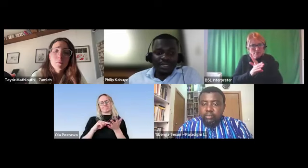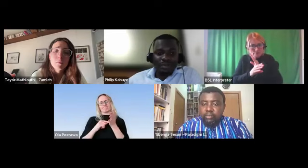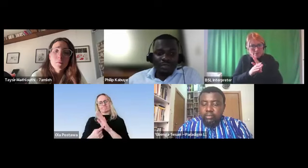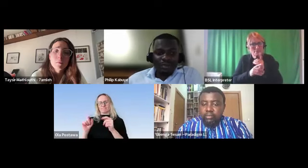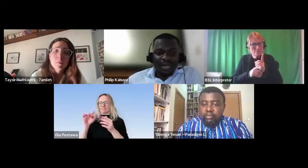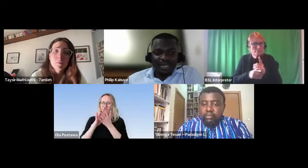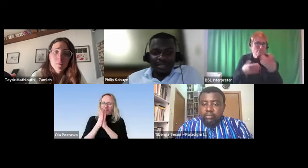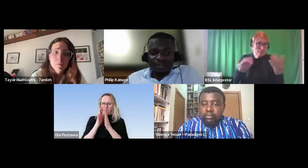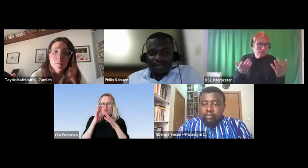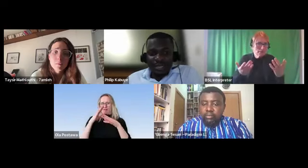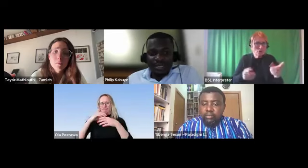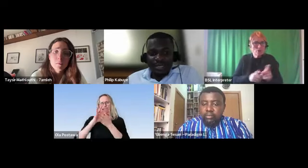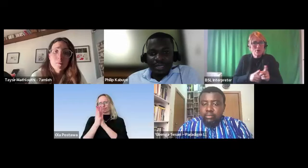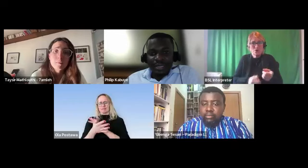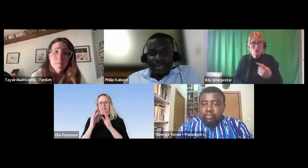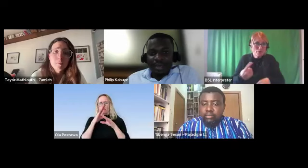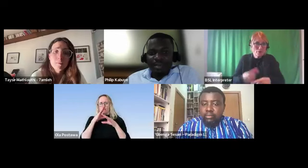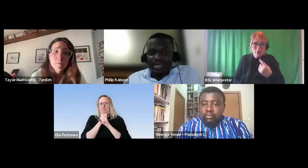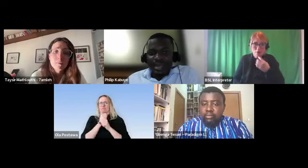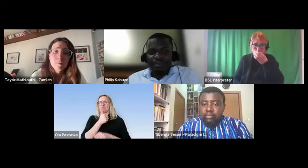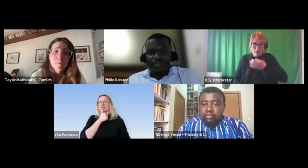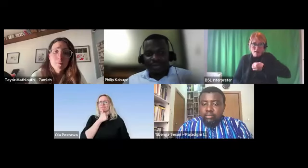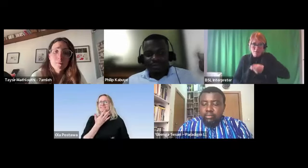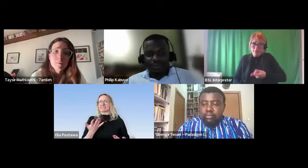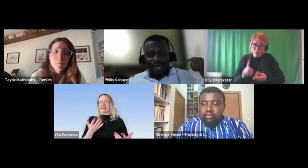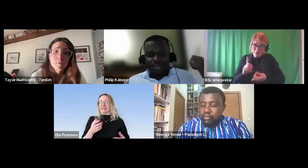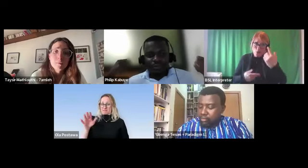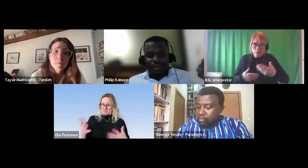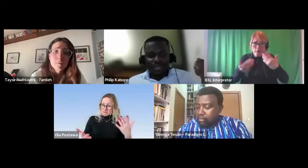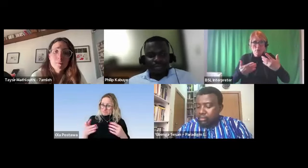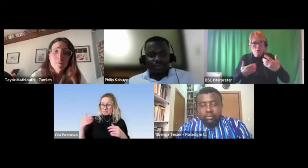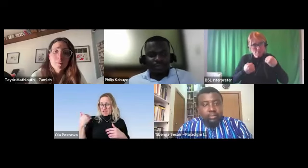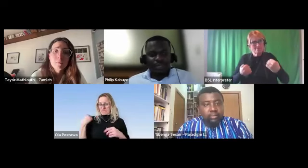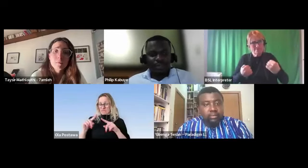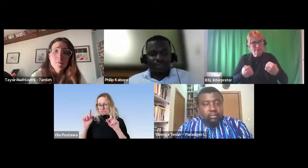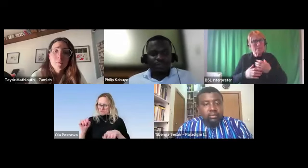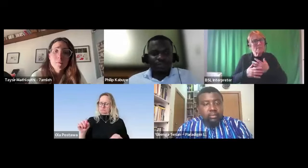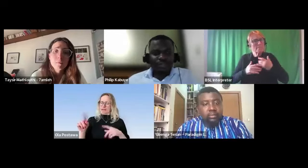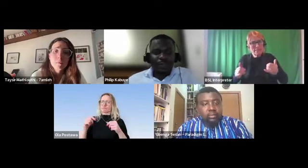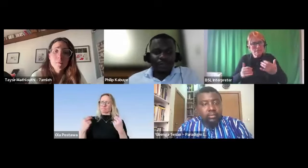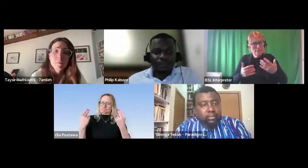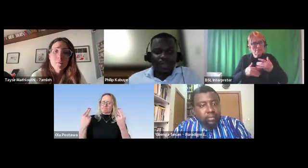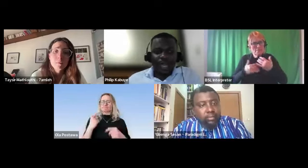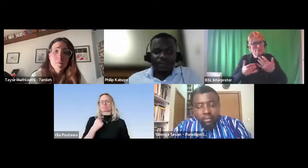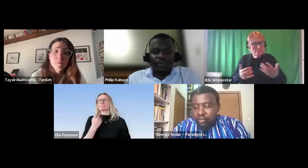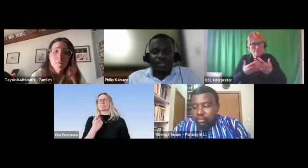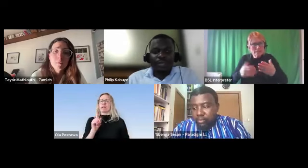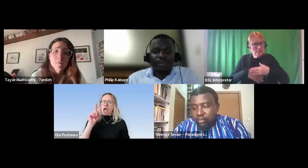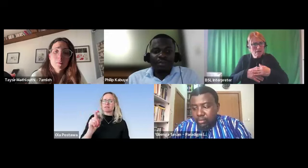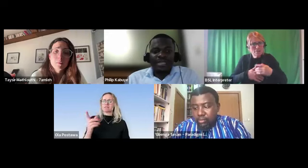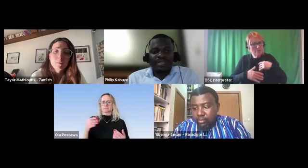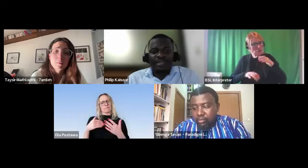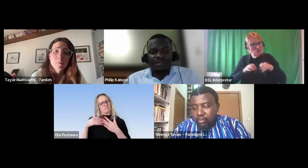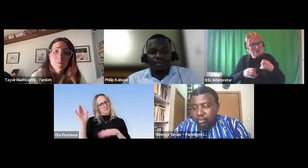comes back as a call to us as civil society. Many times I keep struggling with the thought of how do